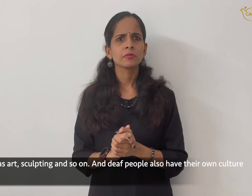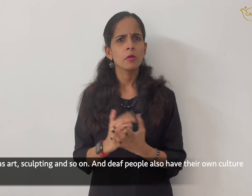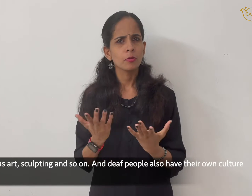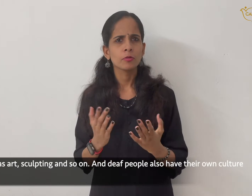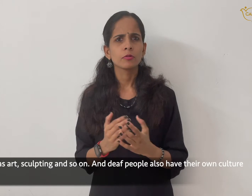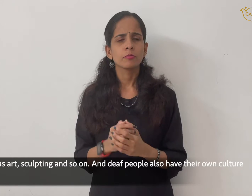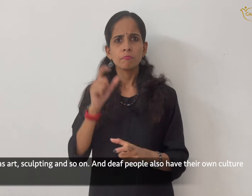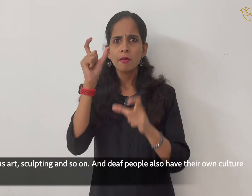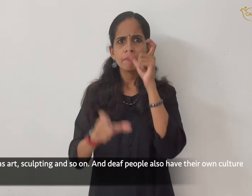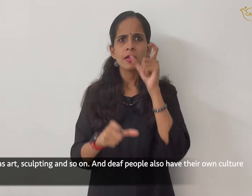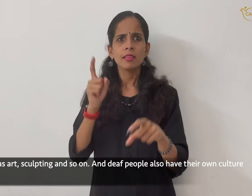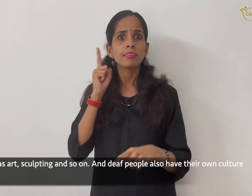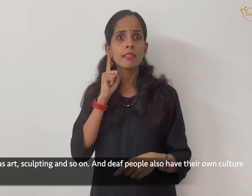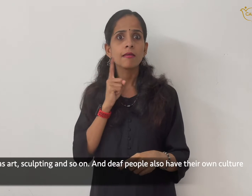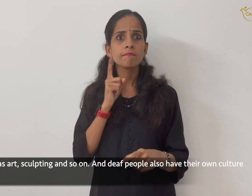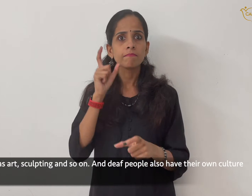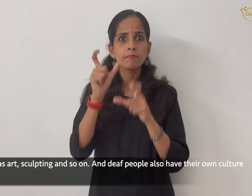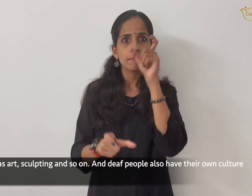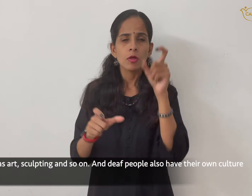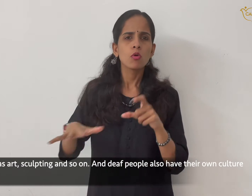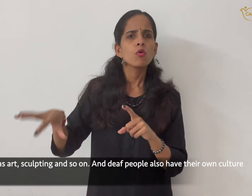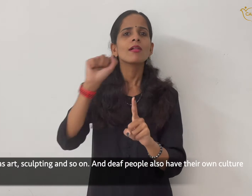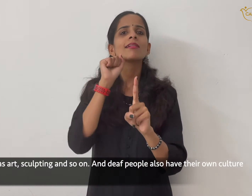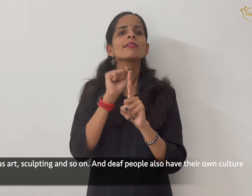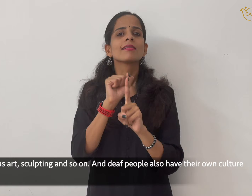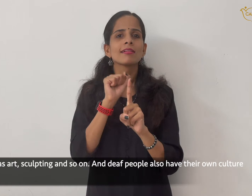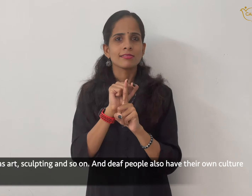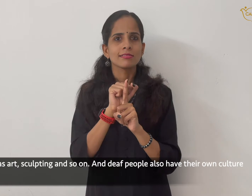And deaf people have their own culture.